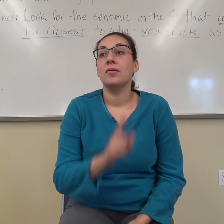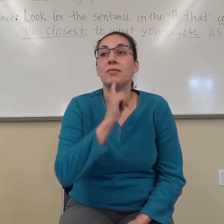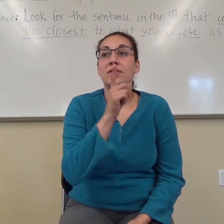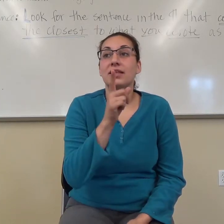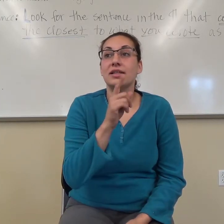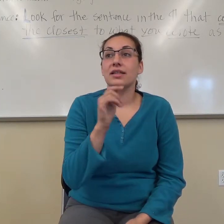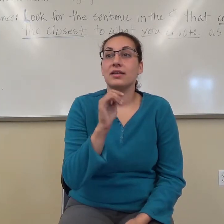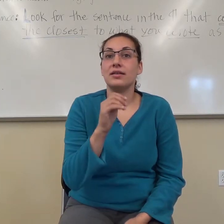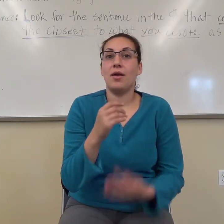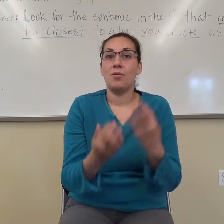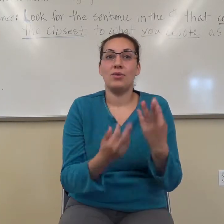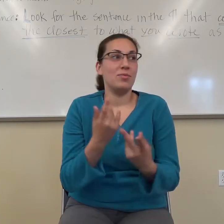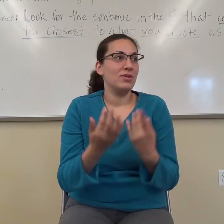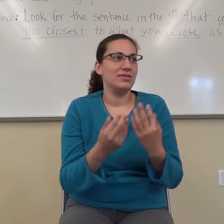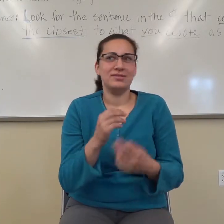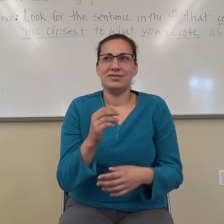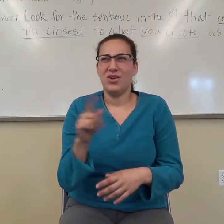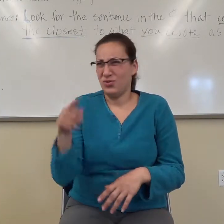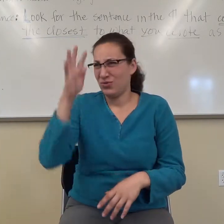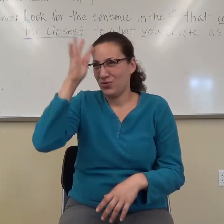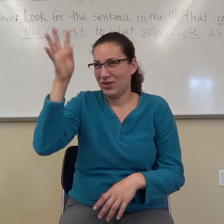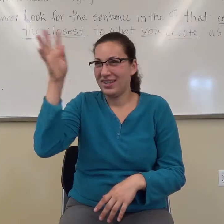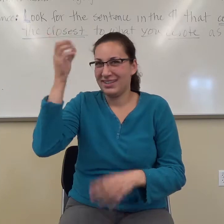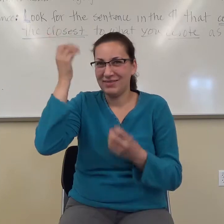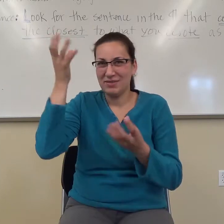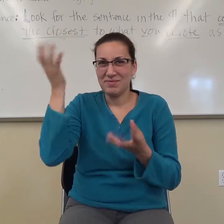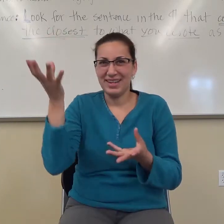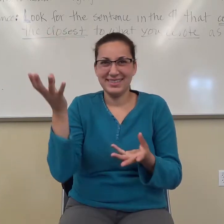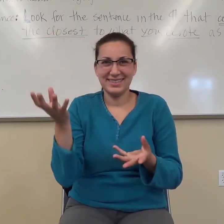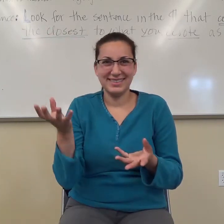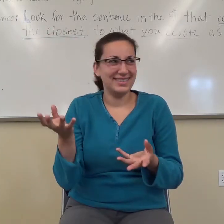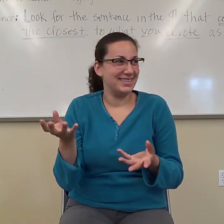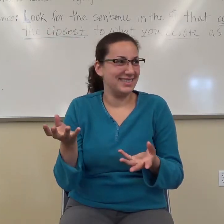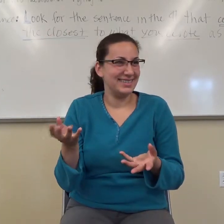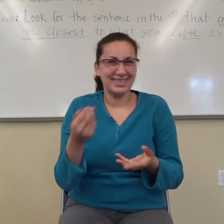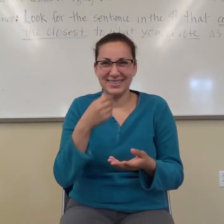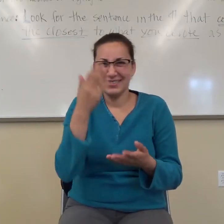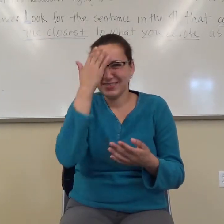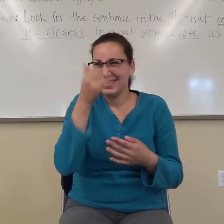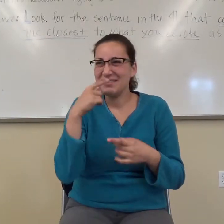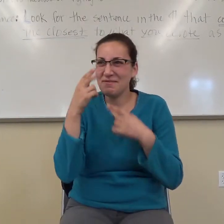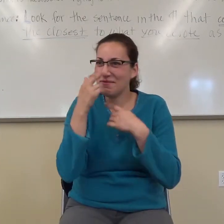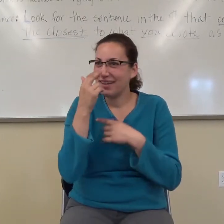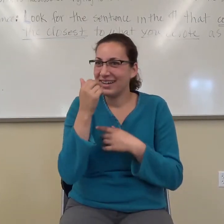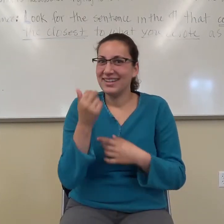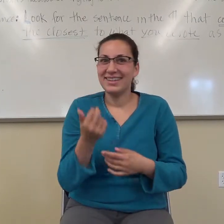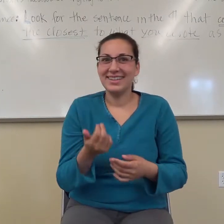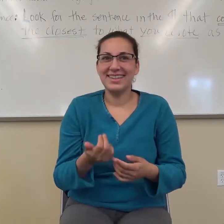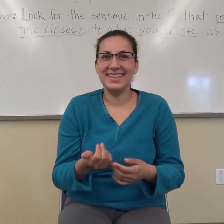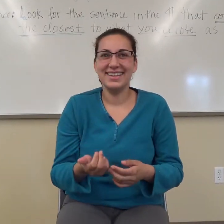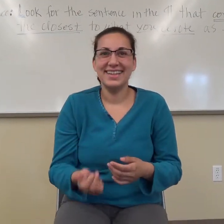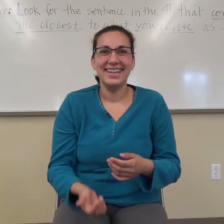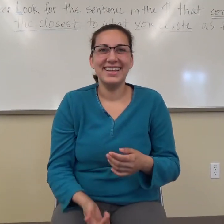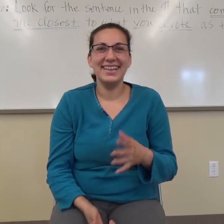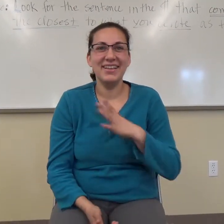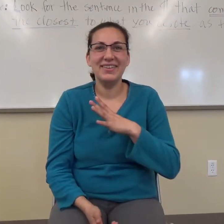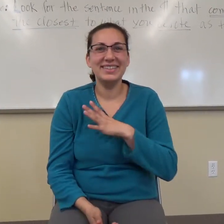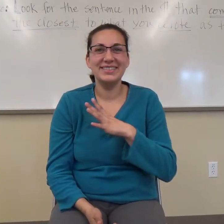It's a big, it's wood. It's a wood. wooden pole. Okay, so a big piece of wood. Okay, and if